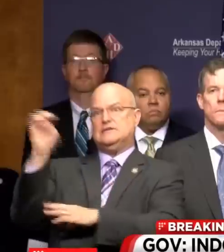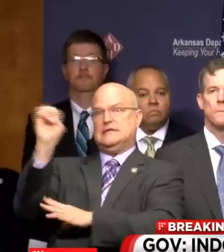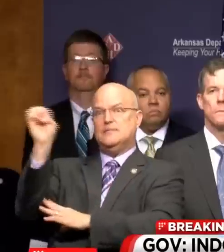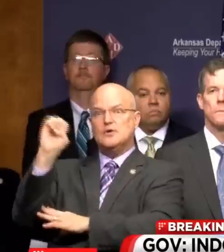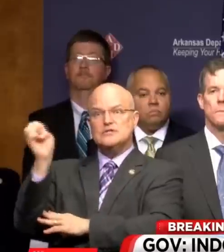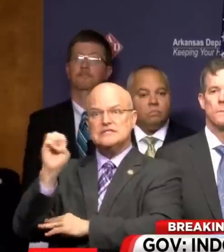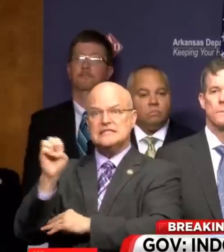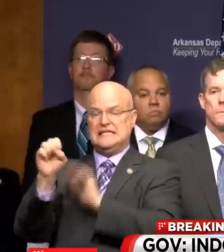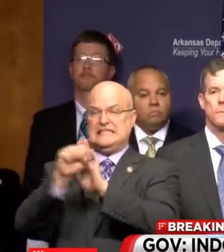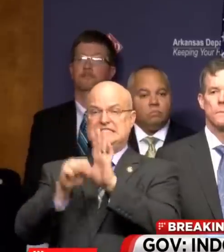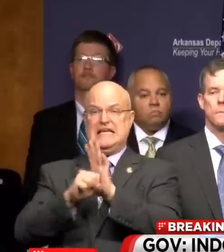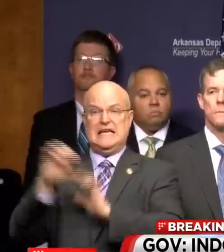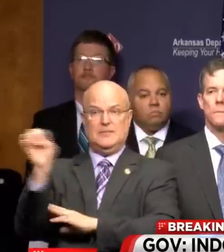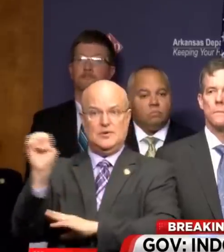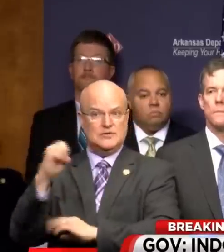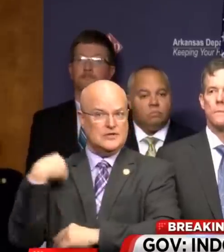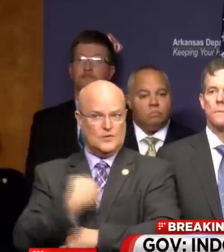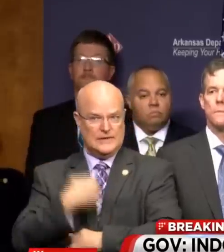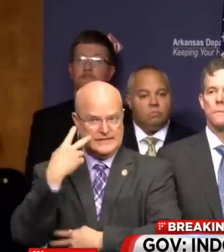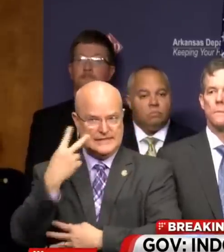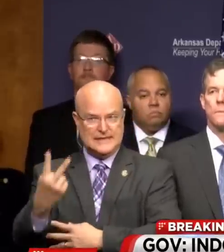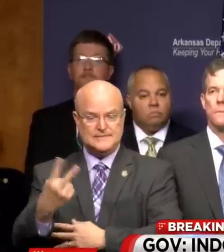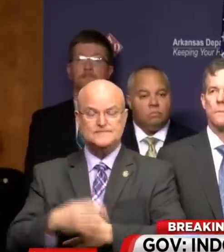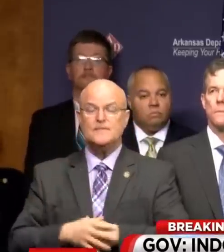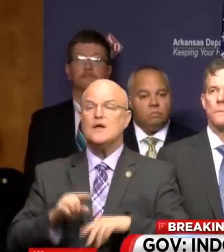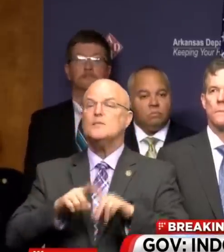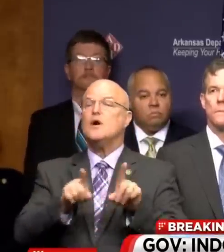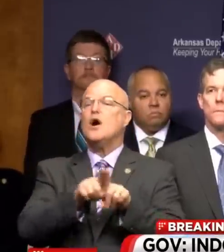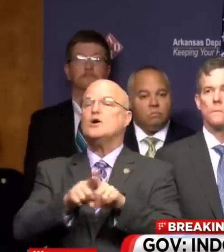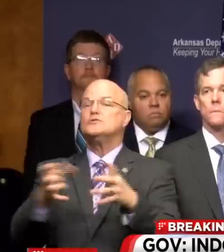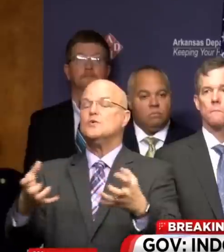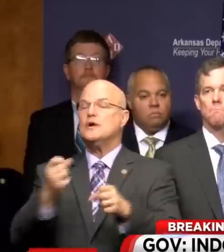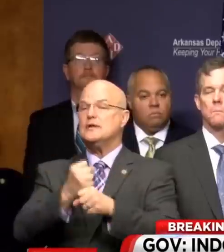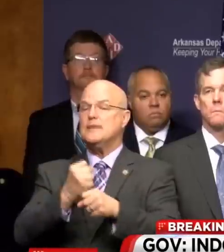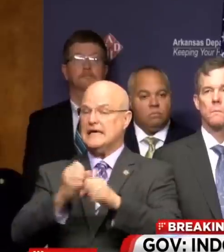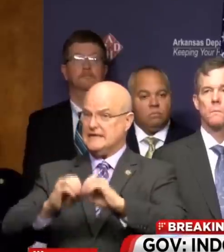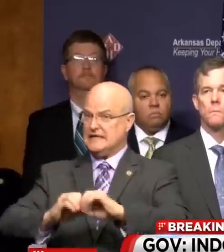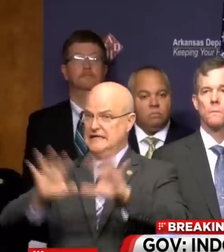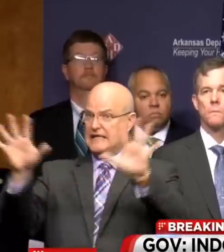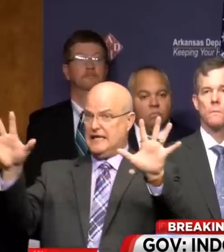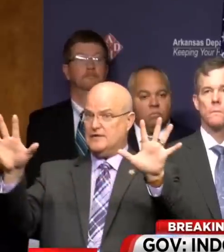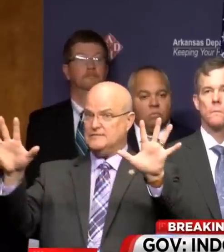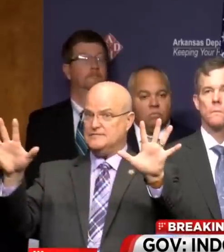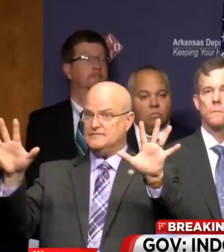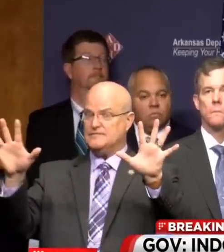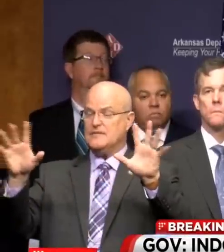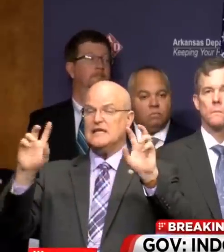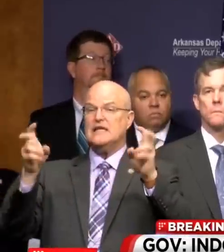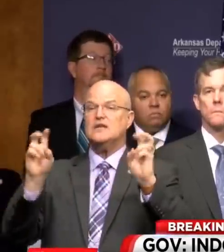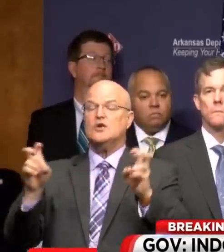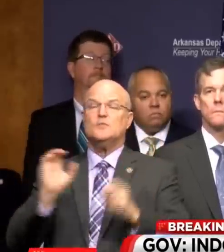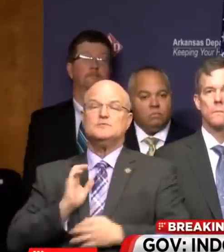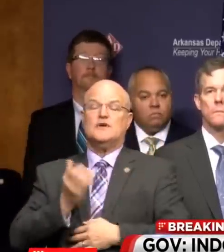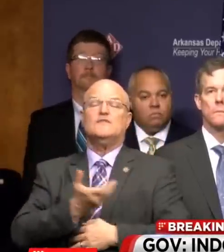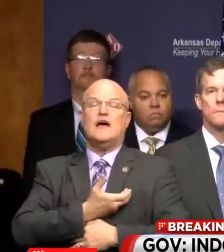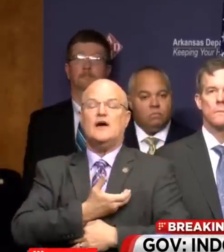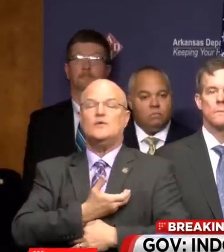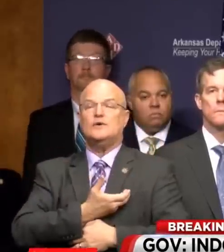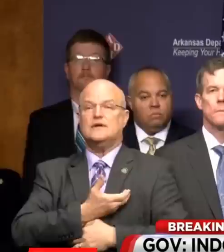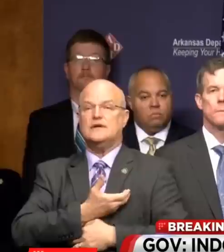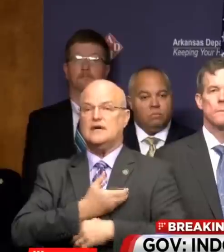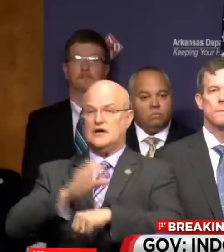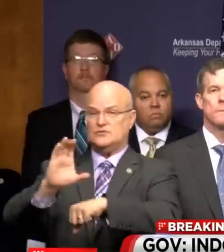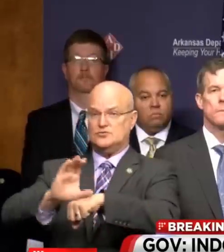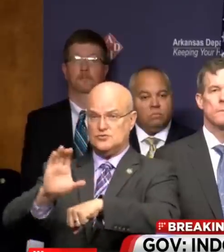emergency and state emergency that we see. But we also wanted to make it very clear, and in terms of